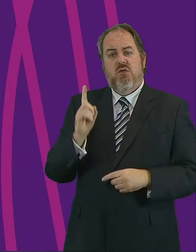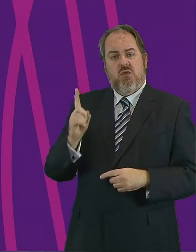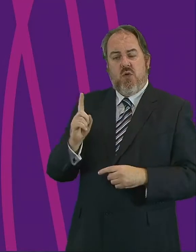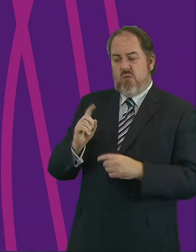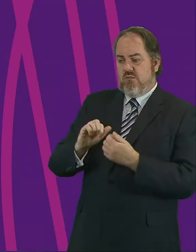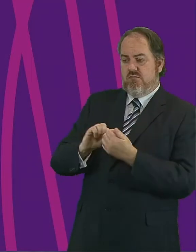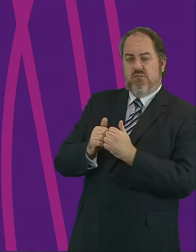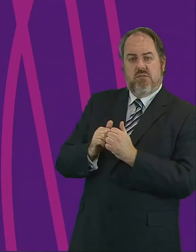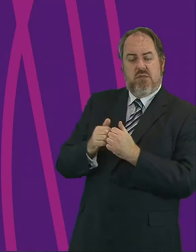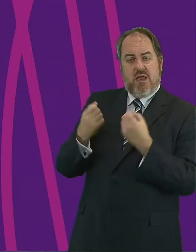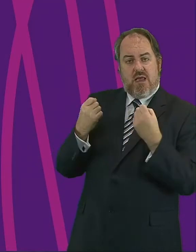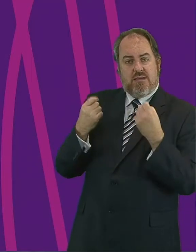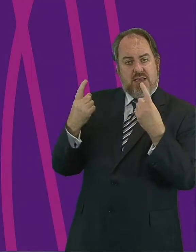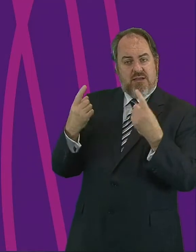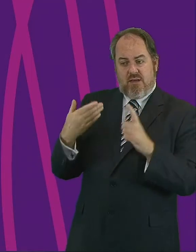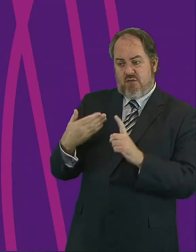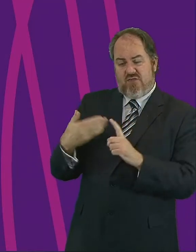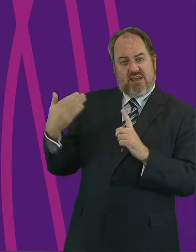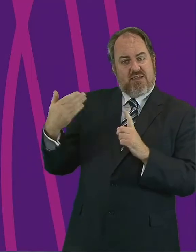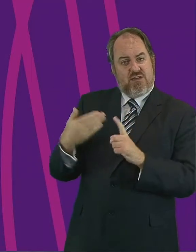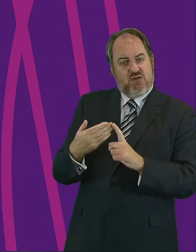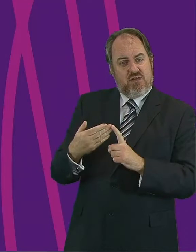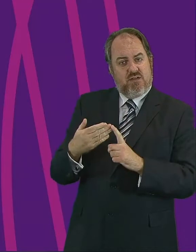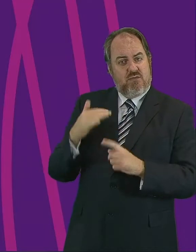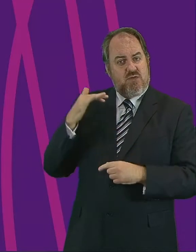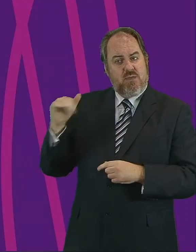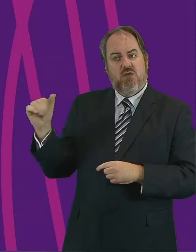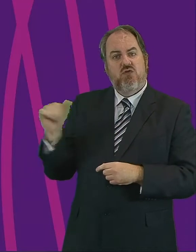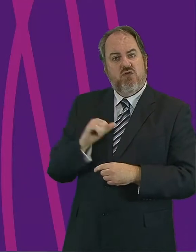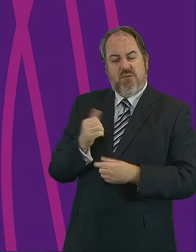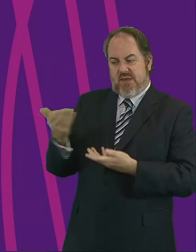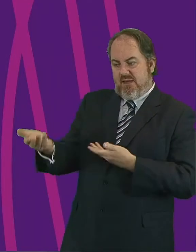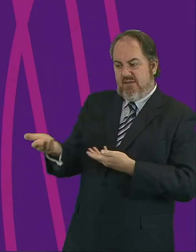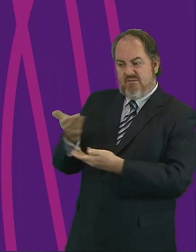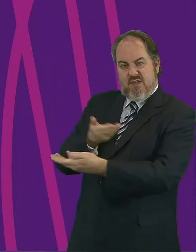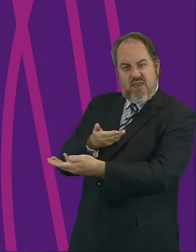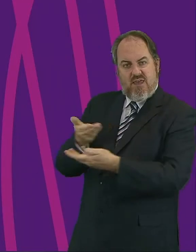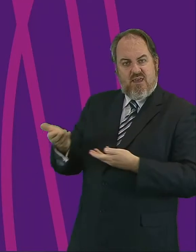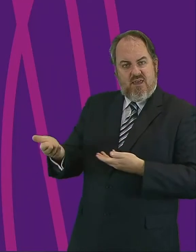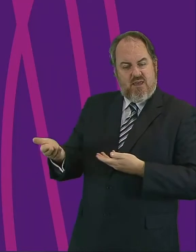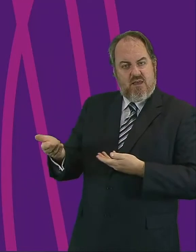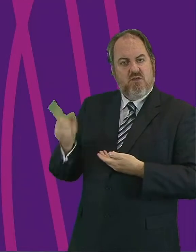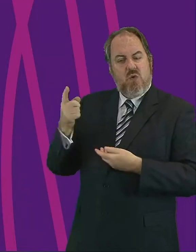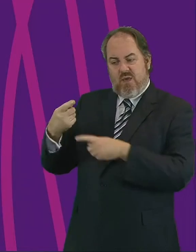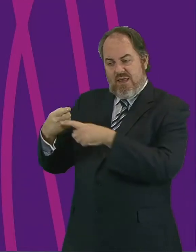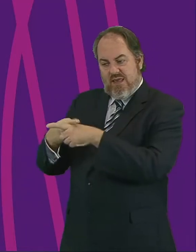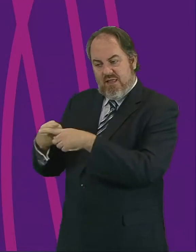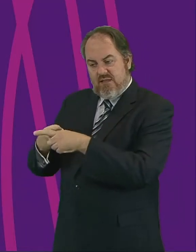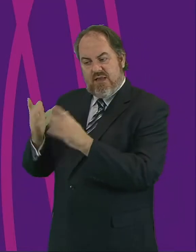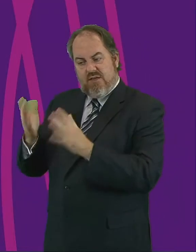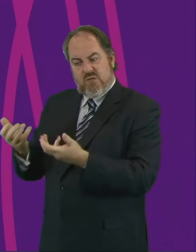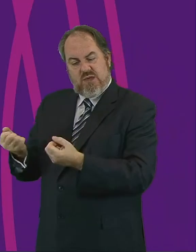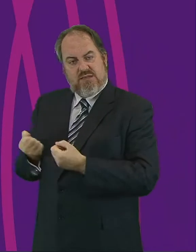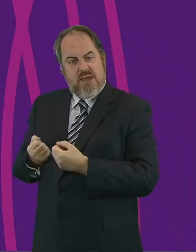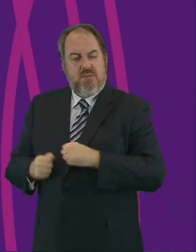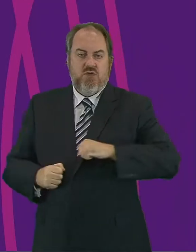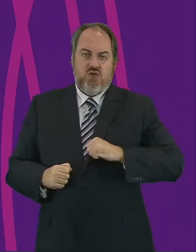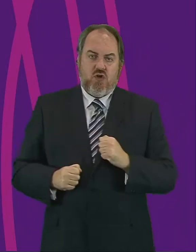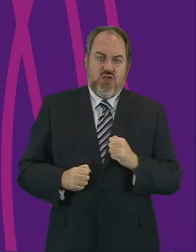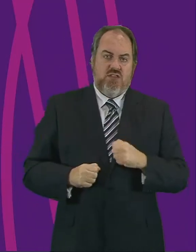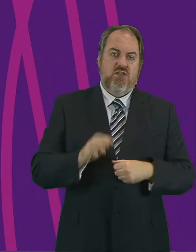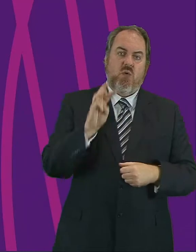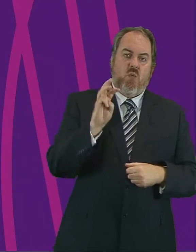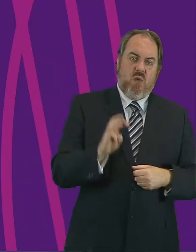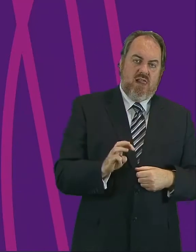recognition principle is intended to be just that, reciprocal. The market in England will have to accept standards set in Scotland, Wales or Northern